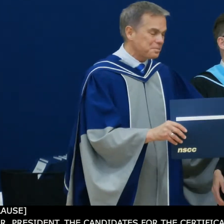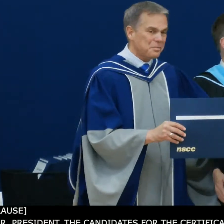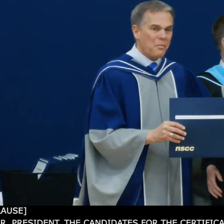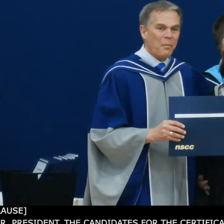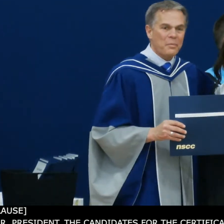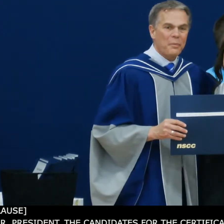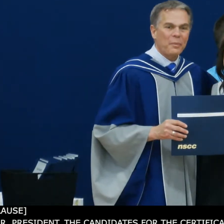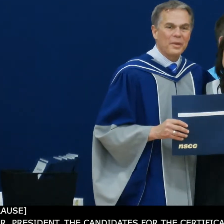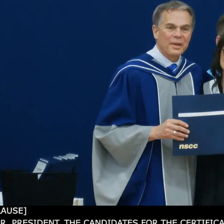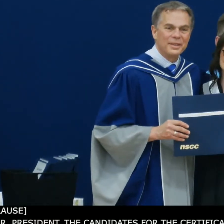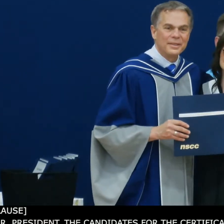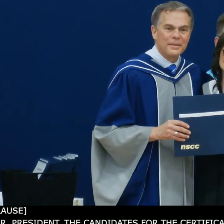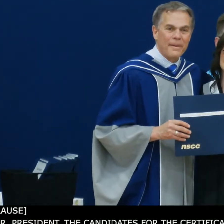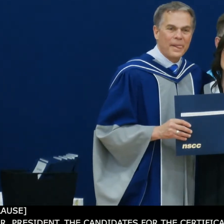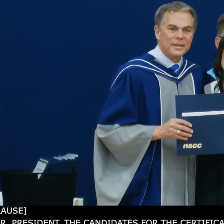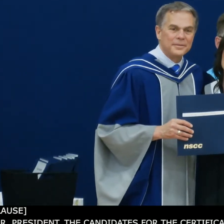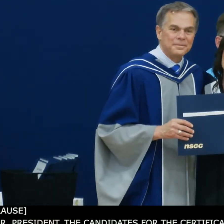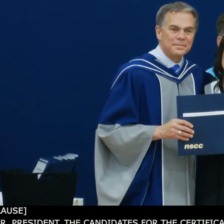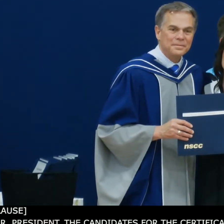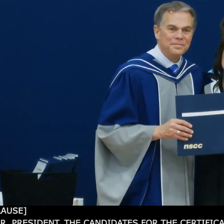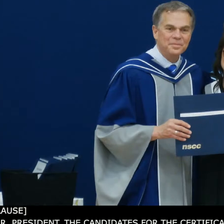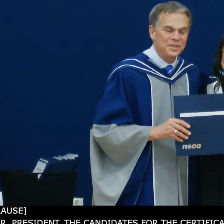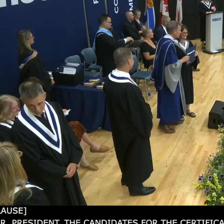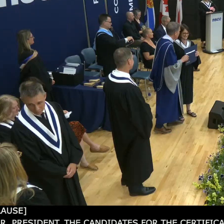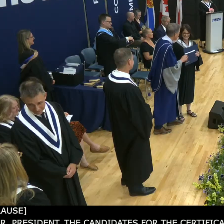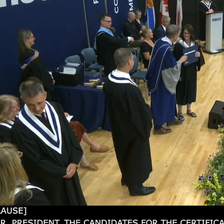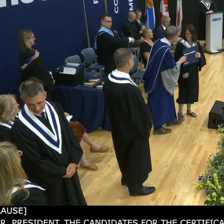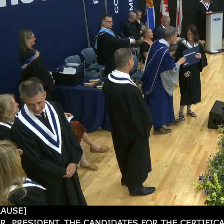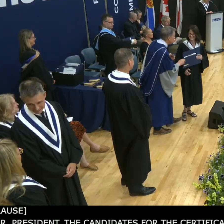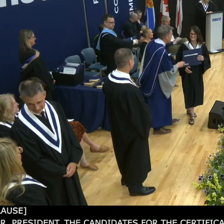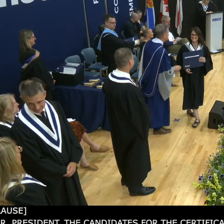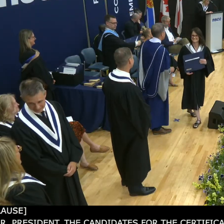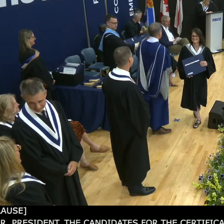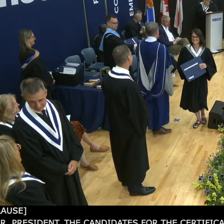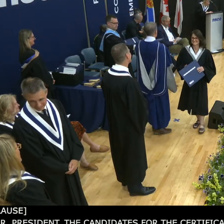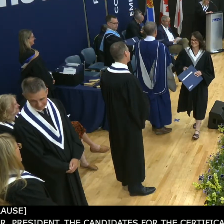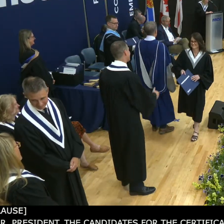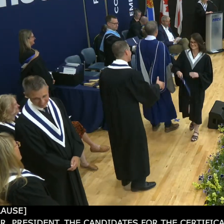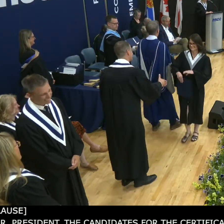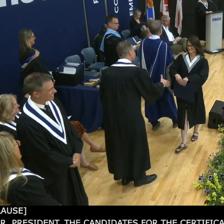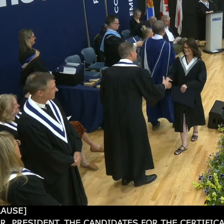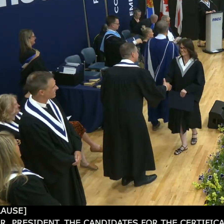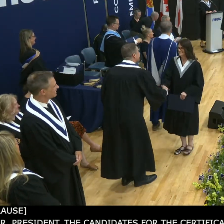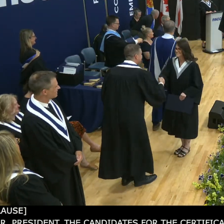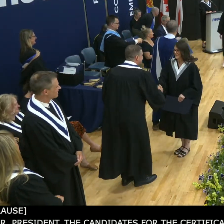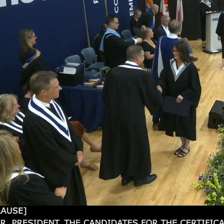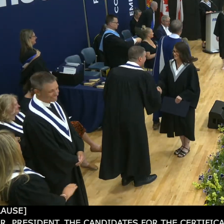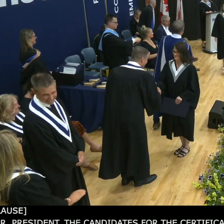Leah McLean.